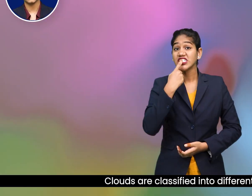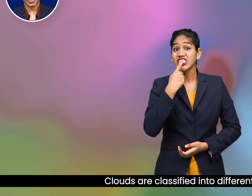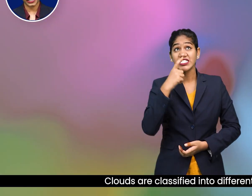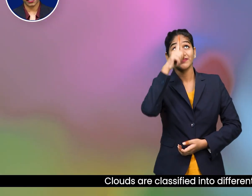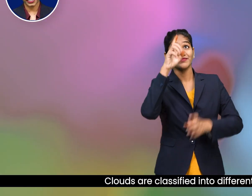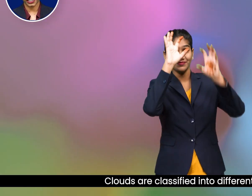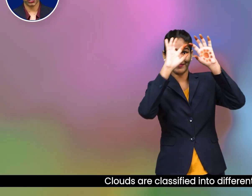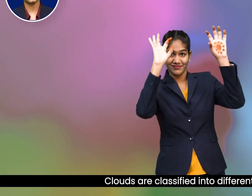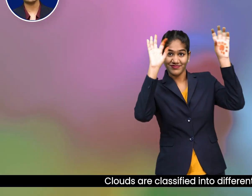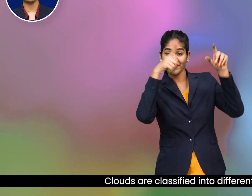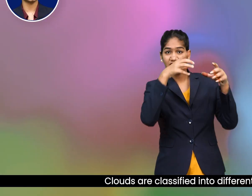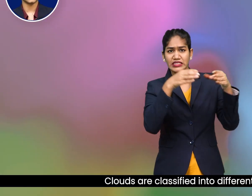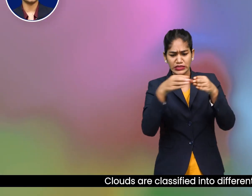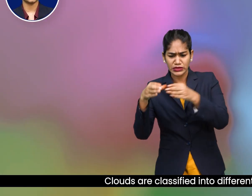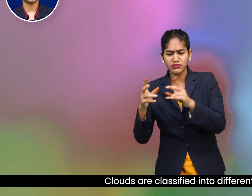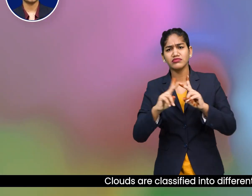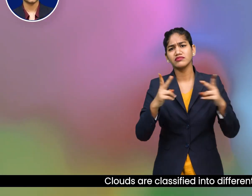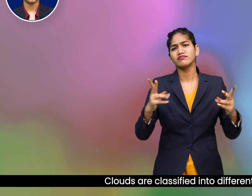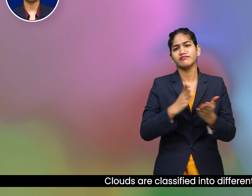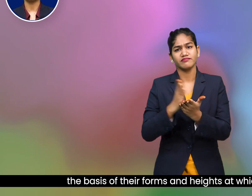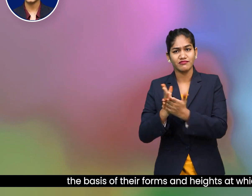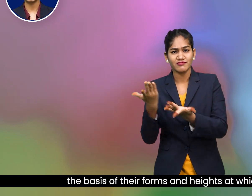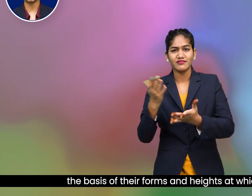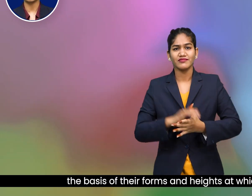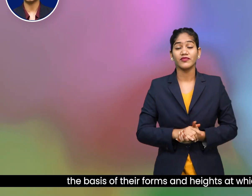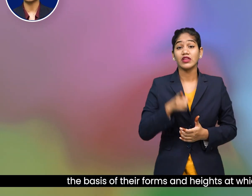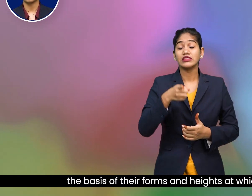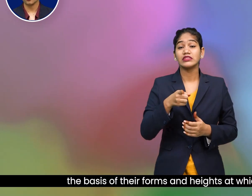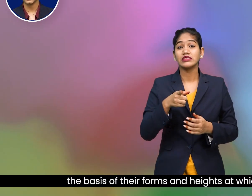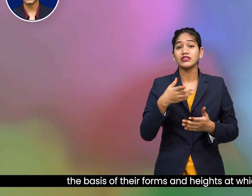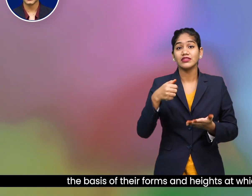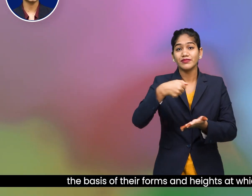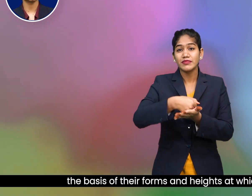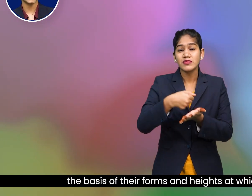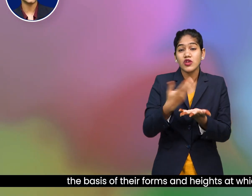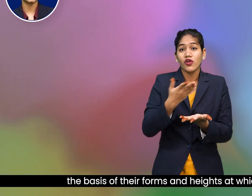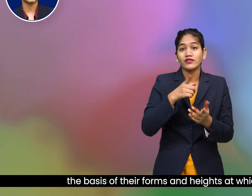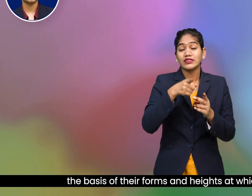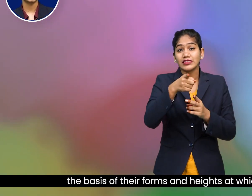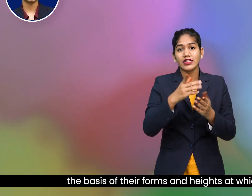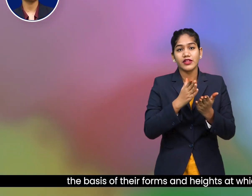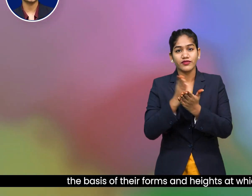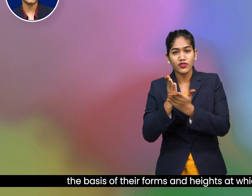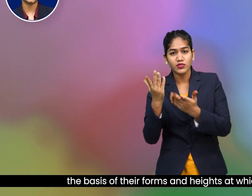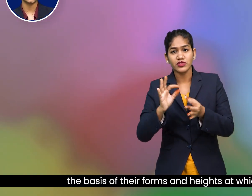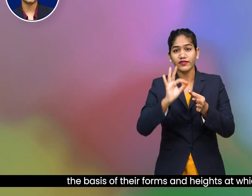Clouds are classified into different types on the basis of their forms and heights at which